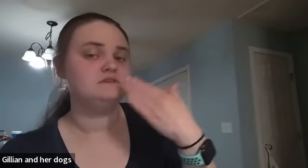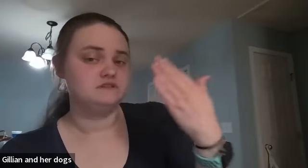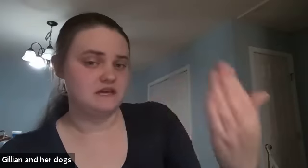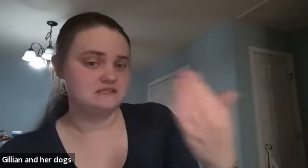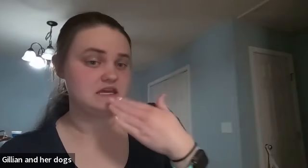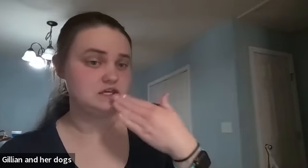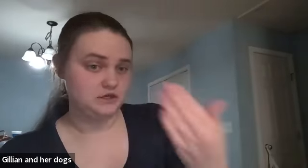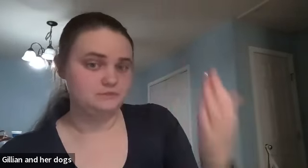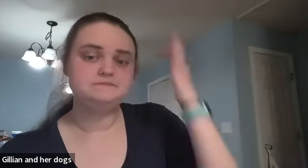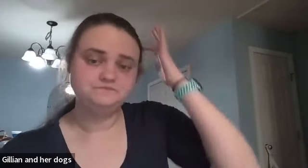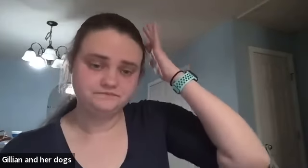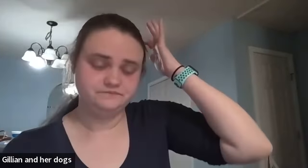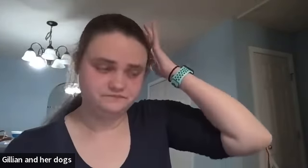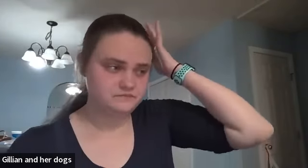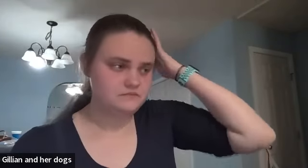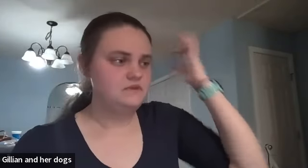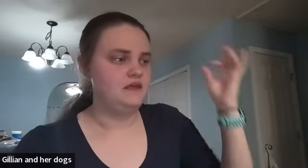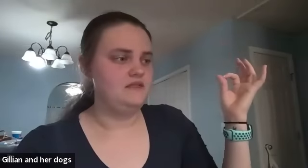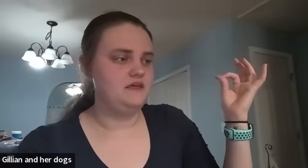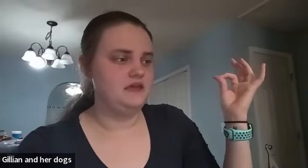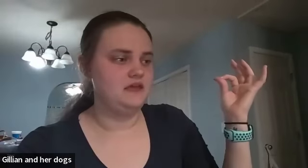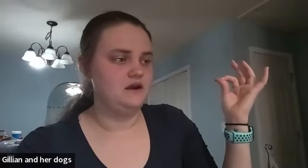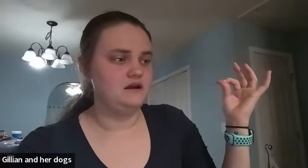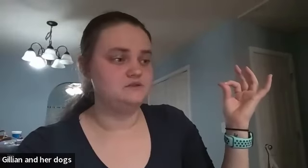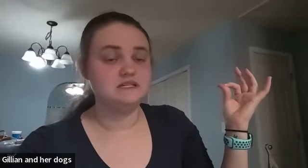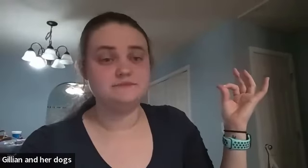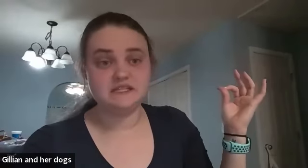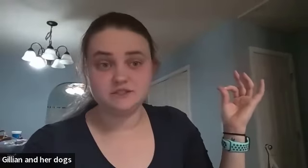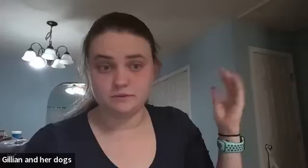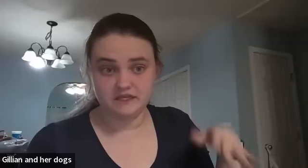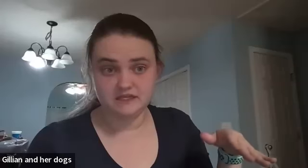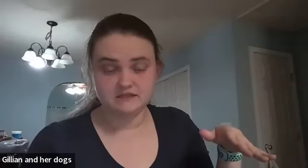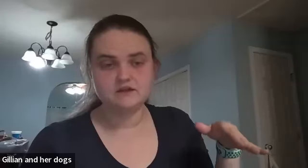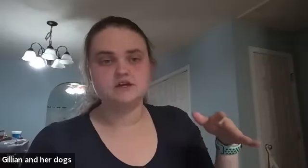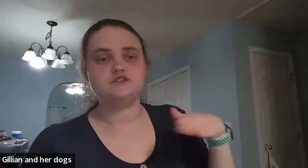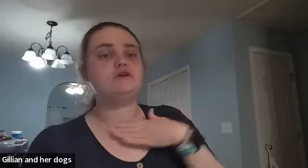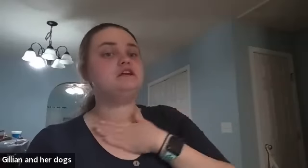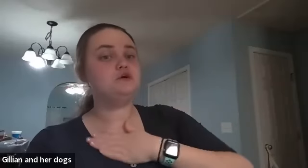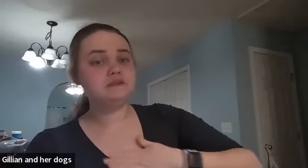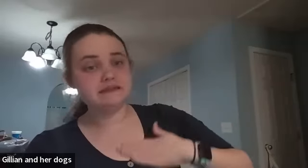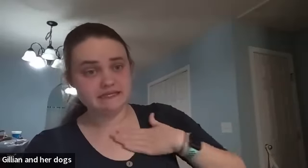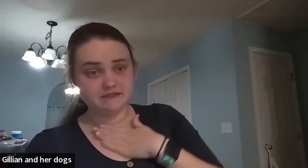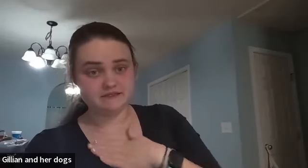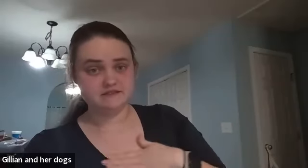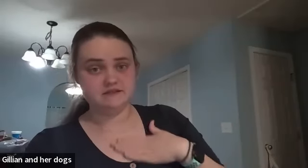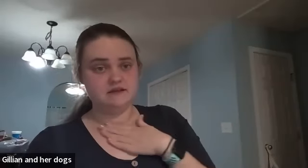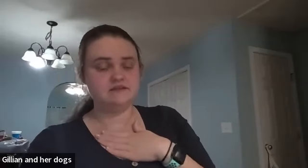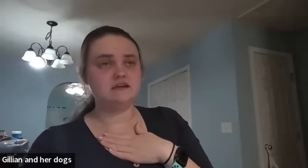So that's thank you. And then our next one is please repeat. So we already know please. The sign